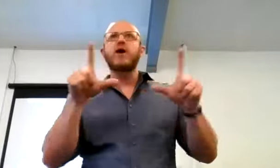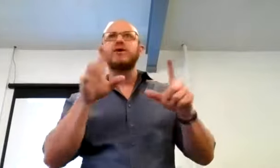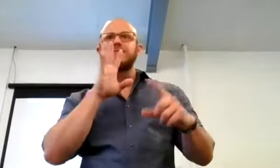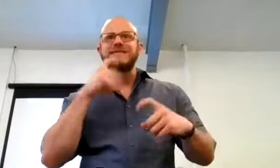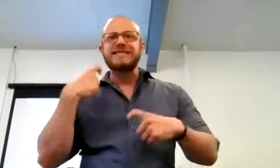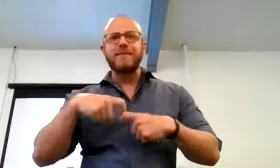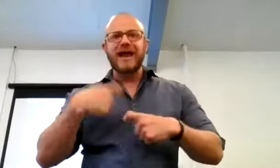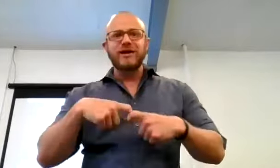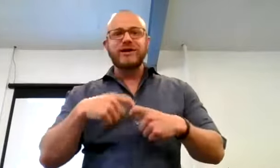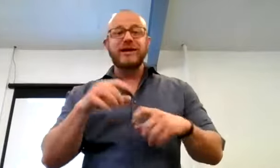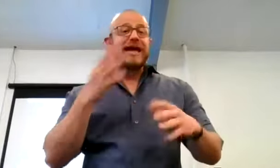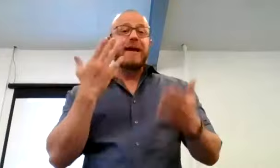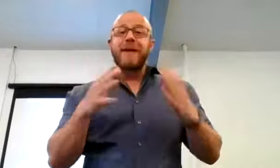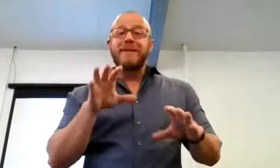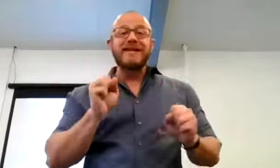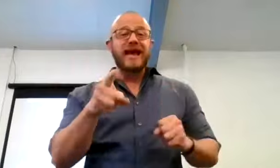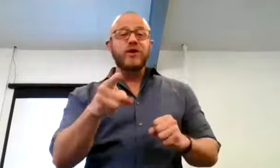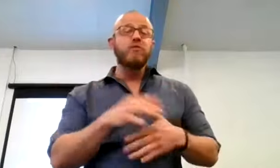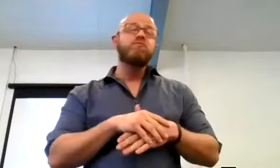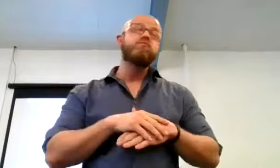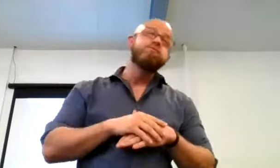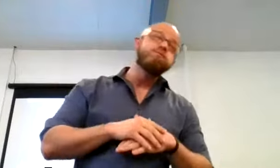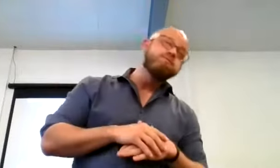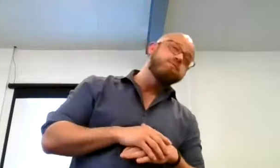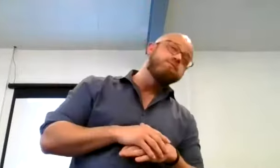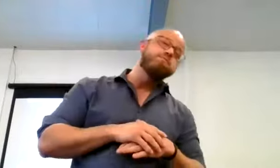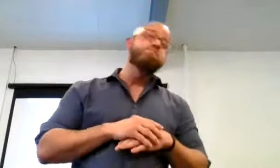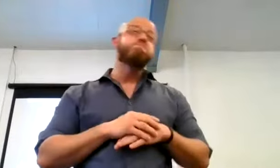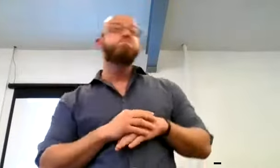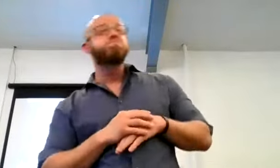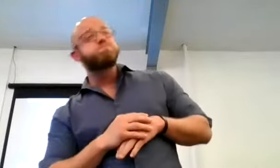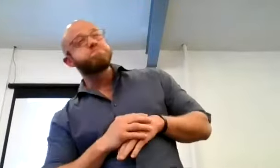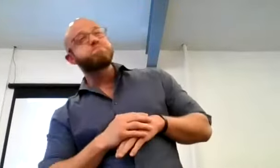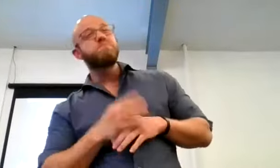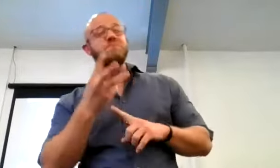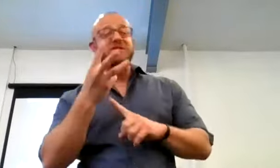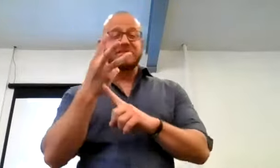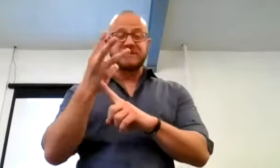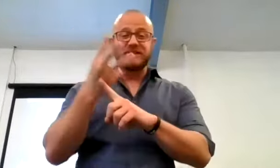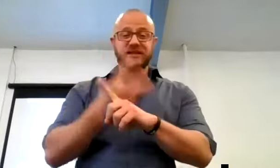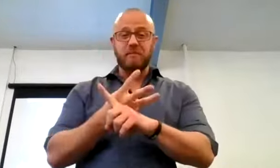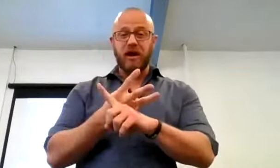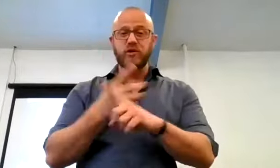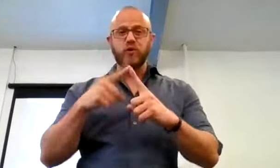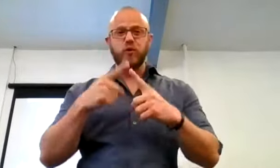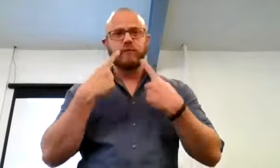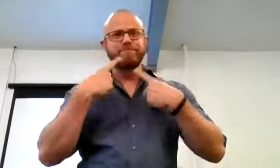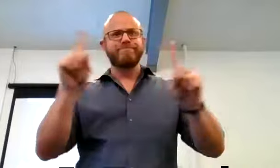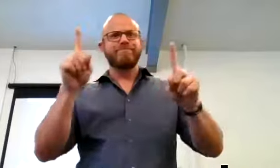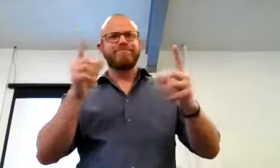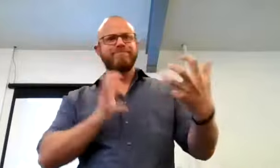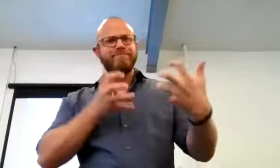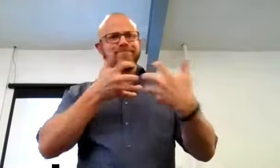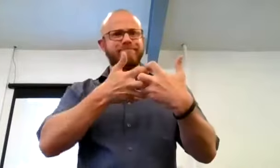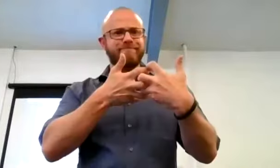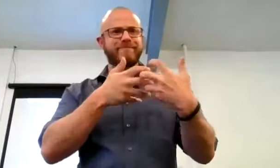speak their language, as far as with Spanish, maybe take you maybe 6 months to finally kind of